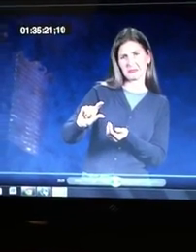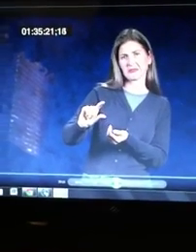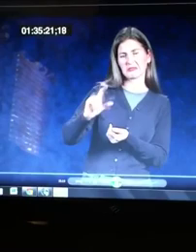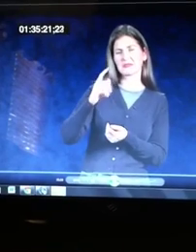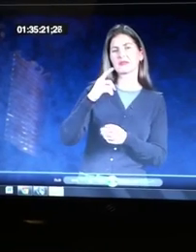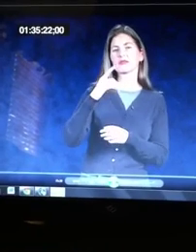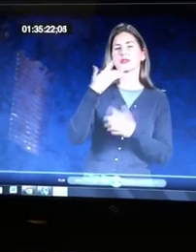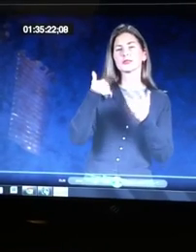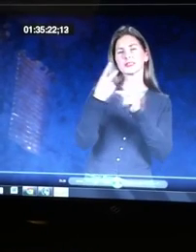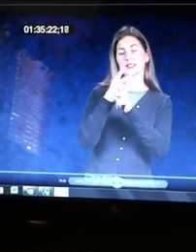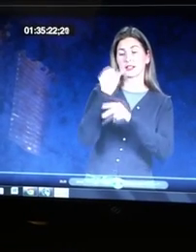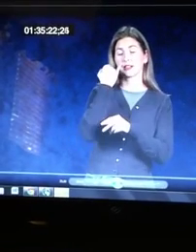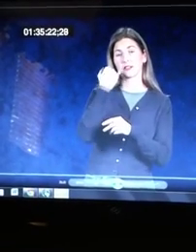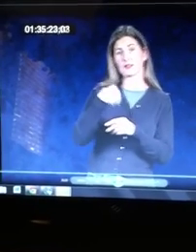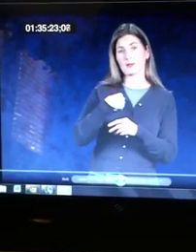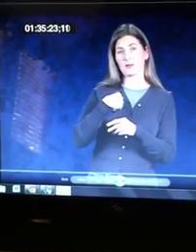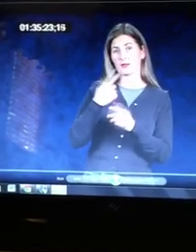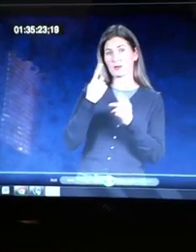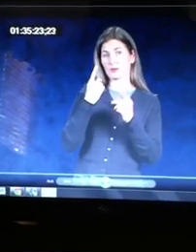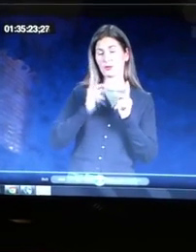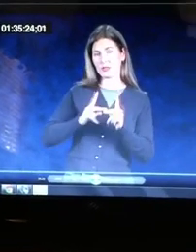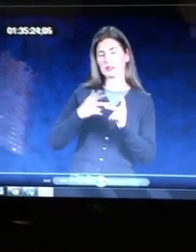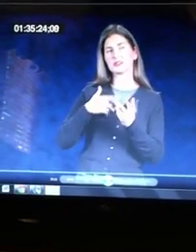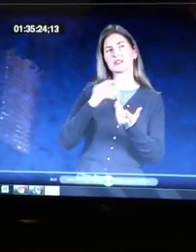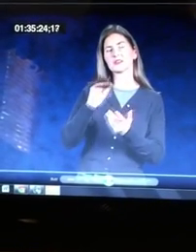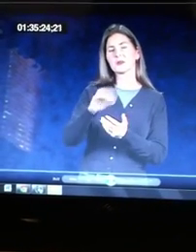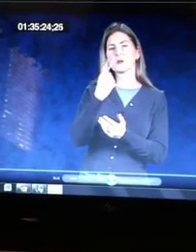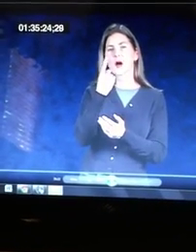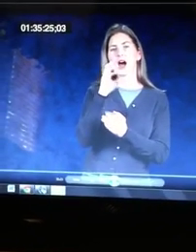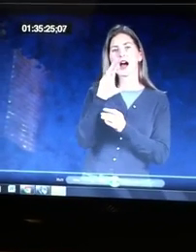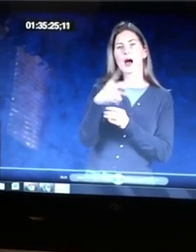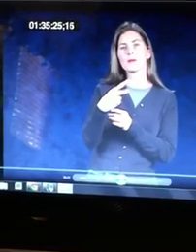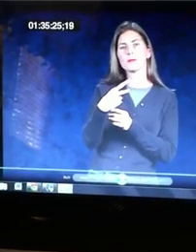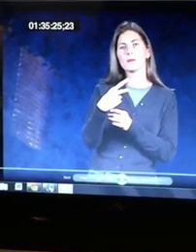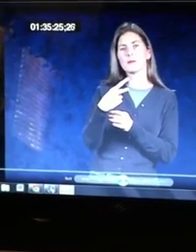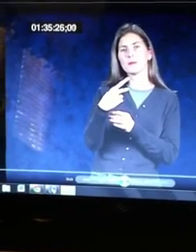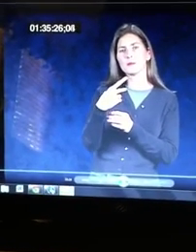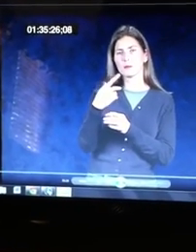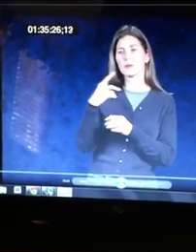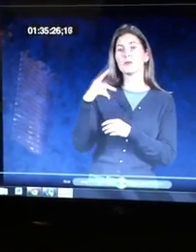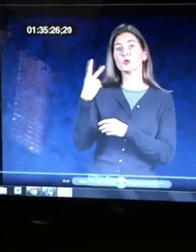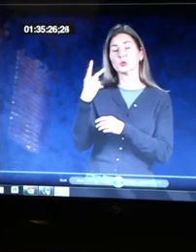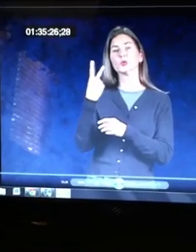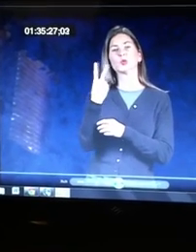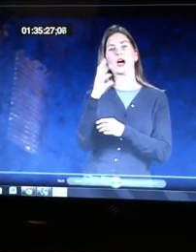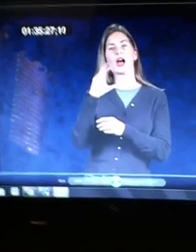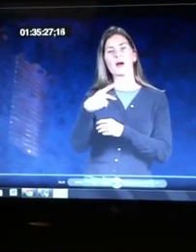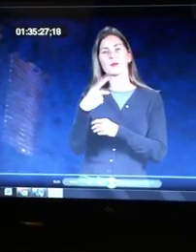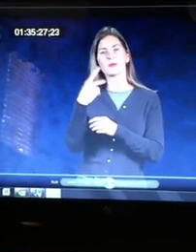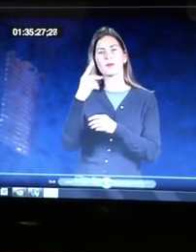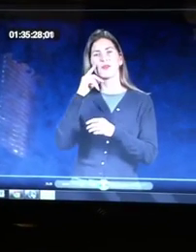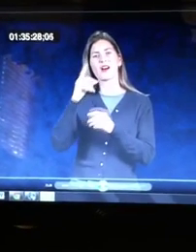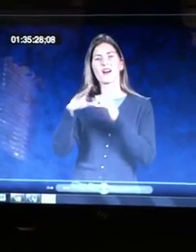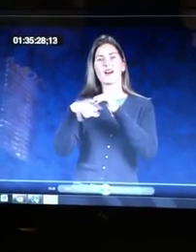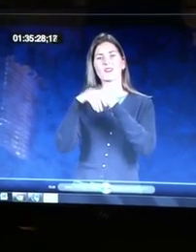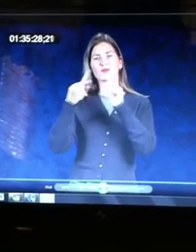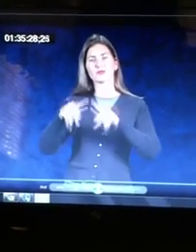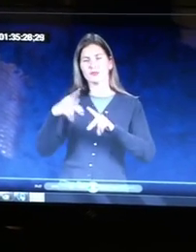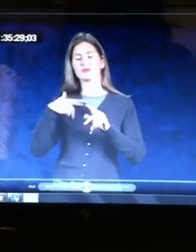So what you're gonna do is you're just gonna put a little bit of water in a pan, maybe like 1 cup or 2 cups for 2